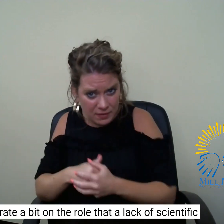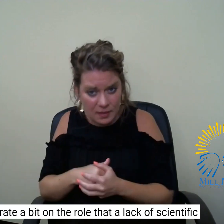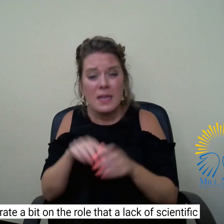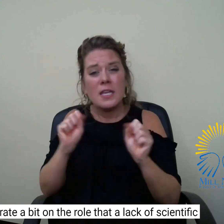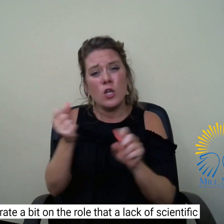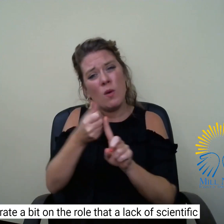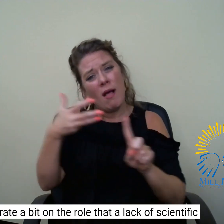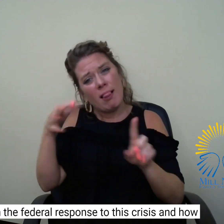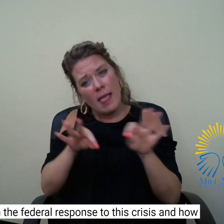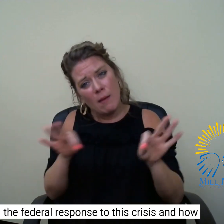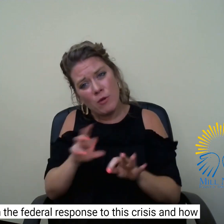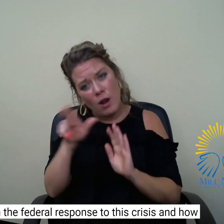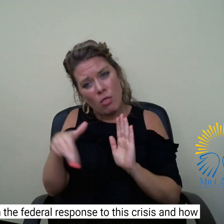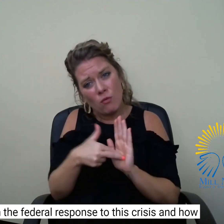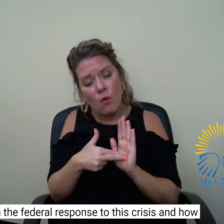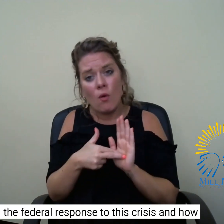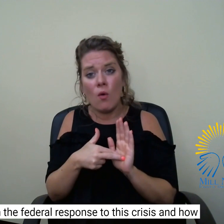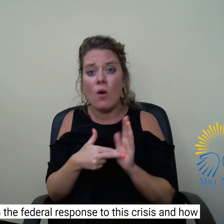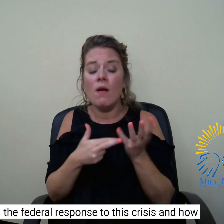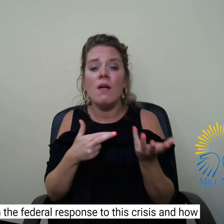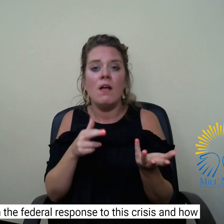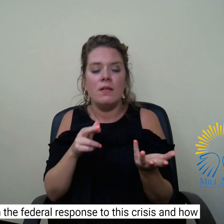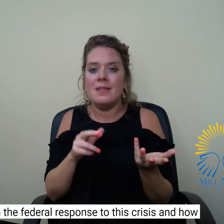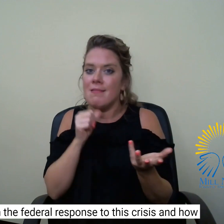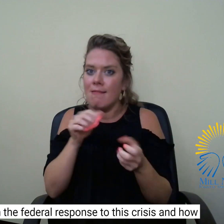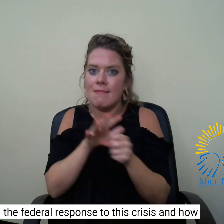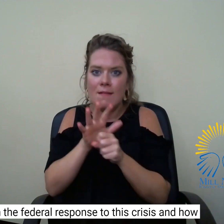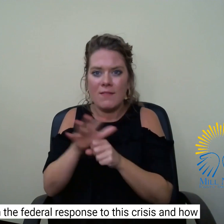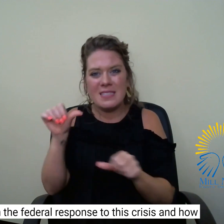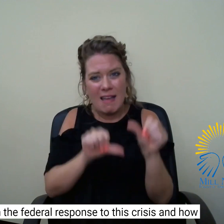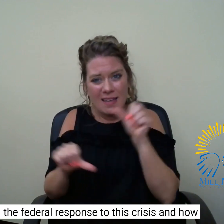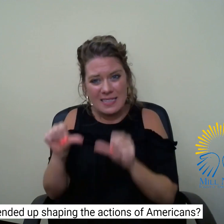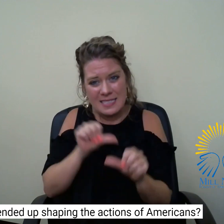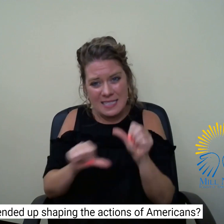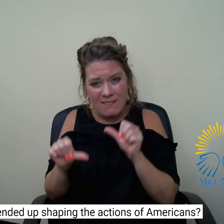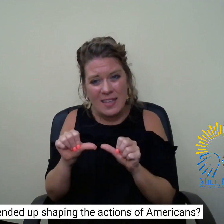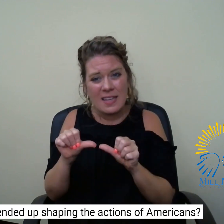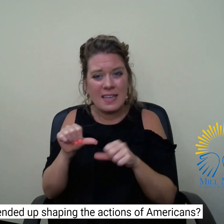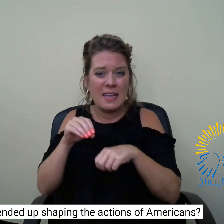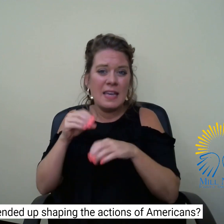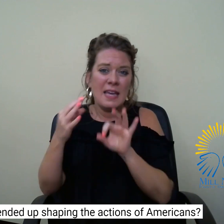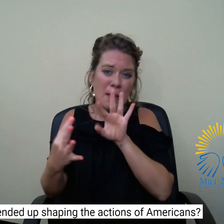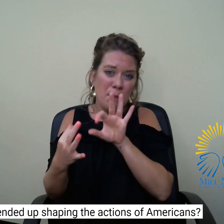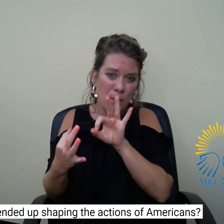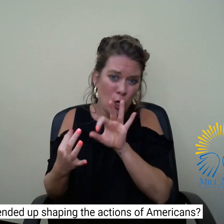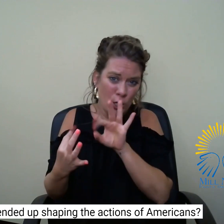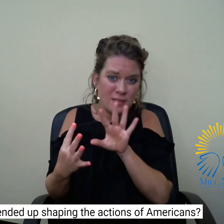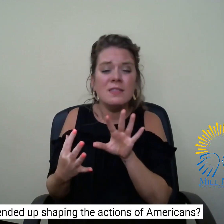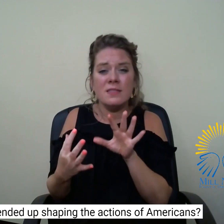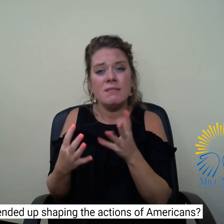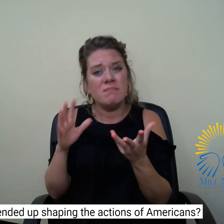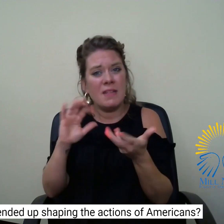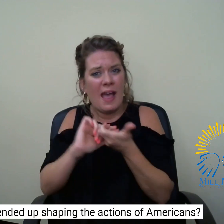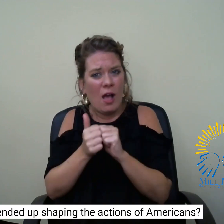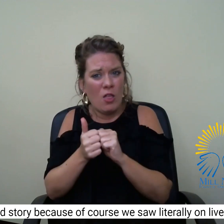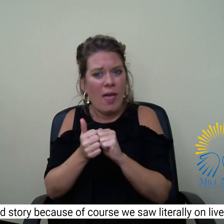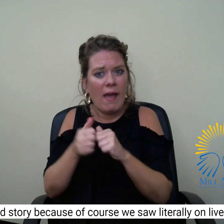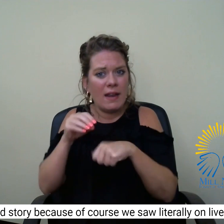of scientific input played in the federal response to this crisis, and how this response ended up shaping the actions of Americans? And this is a very